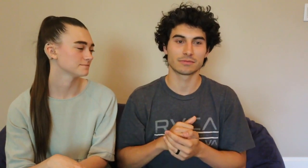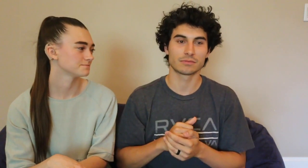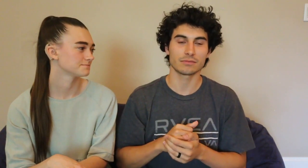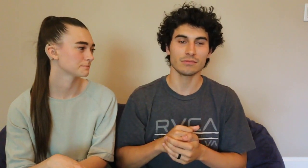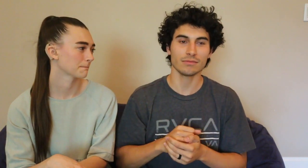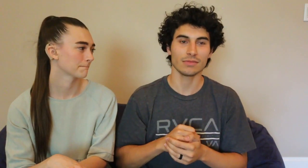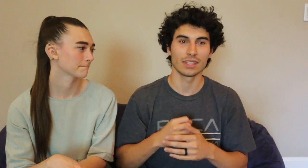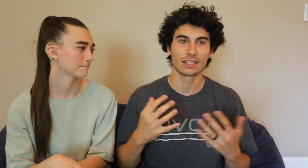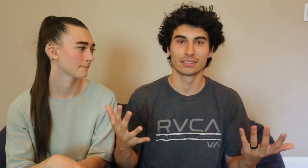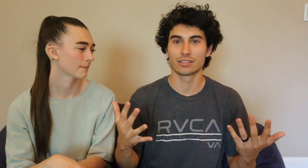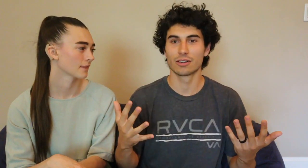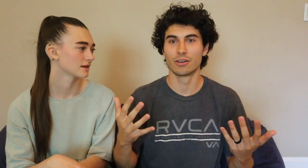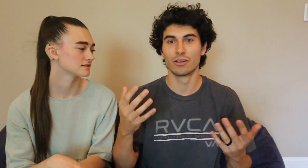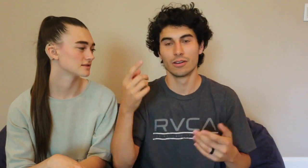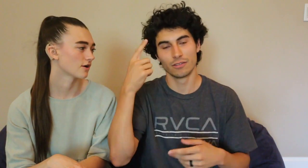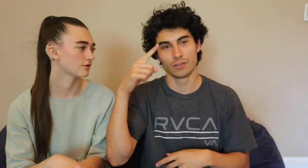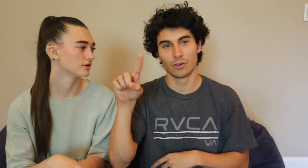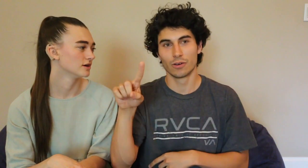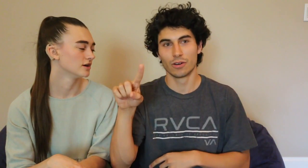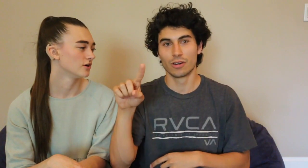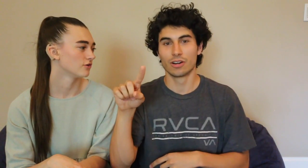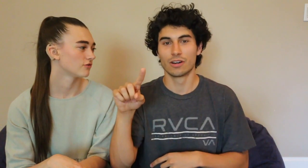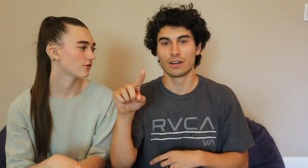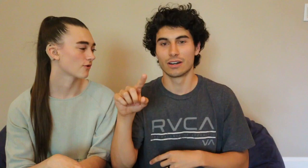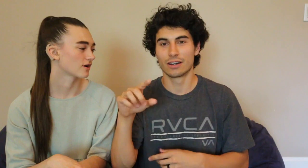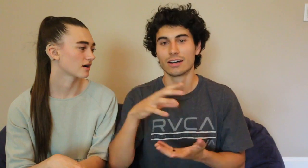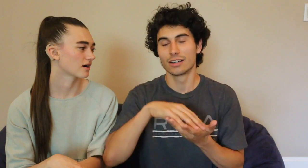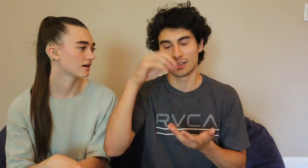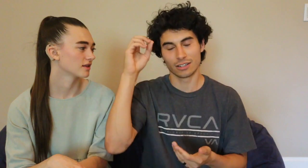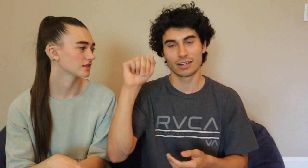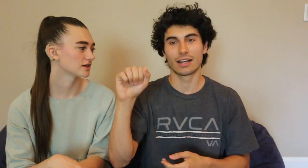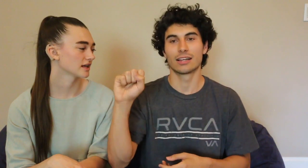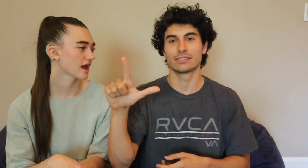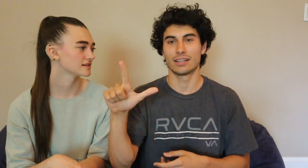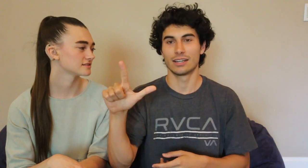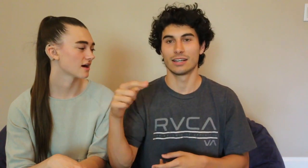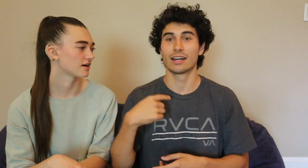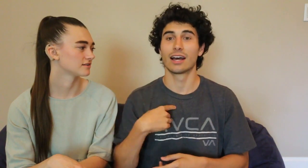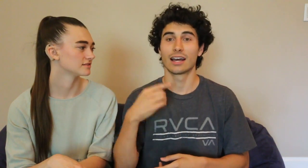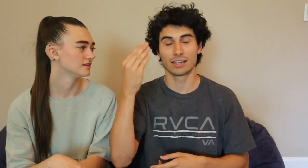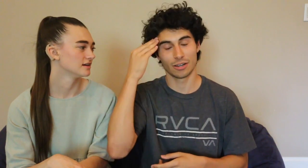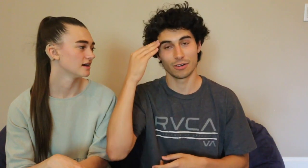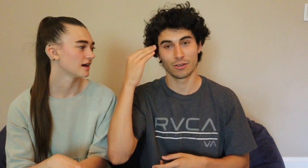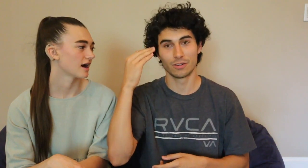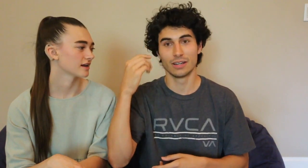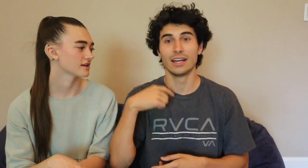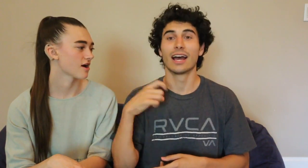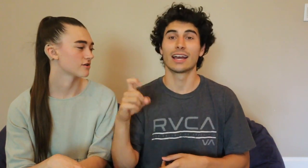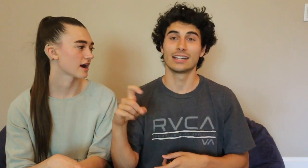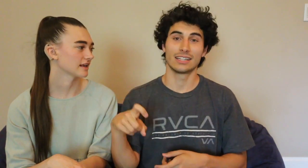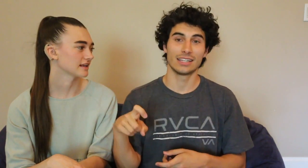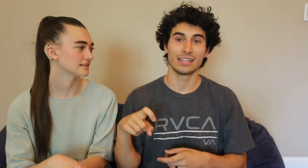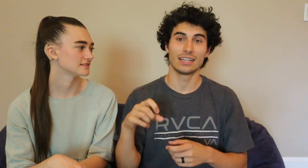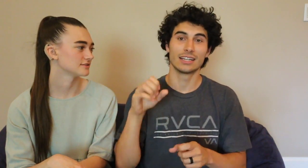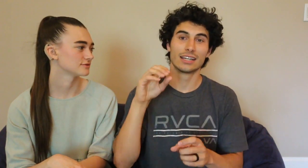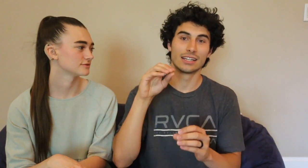So, for learning ASL, I know I need to